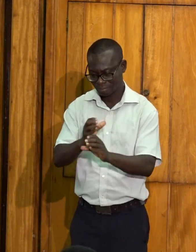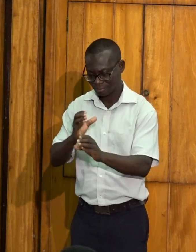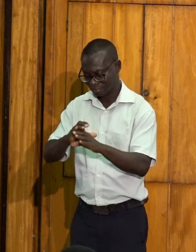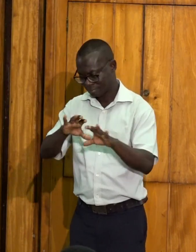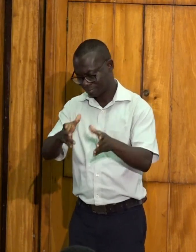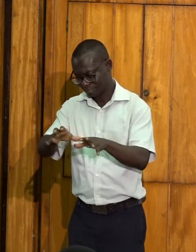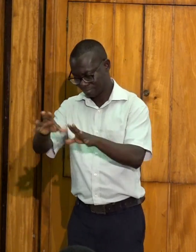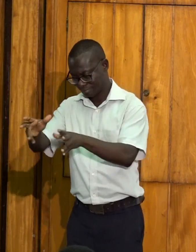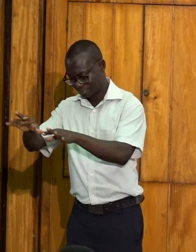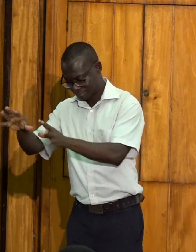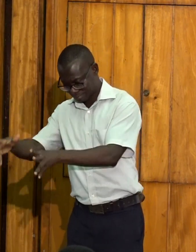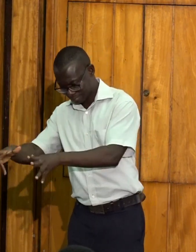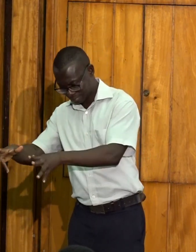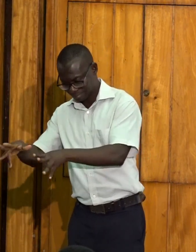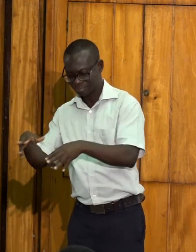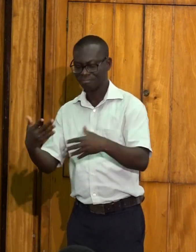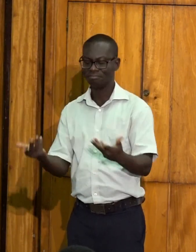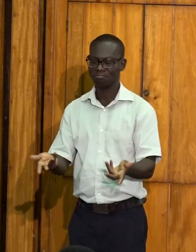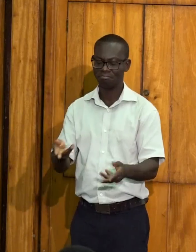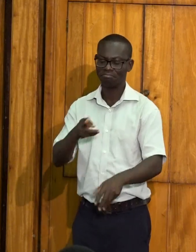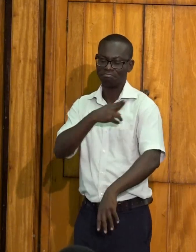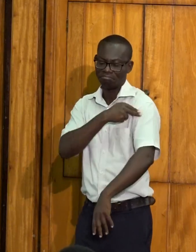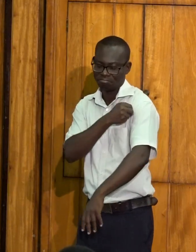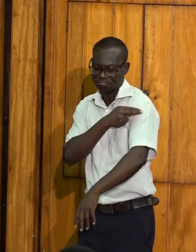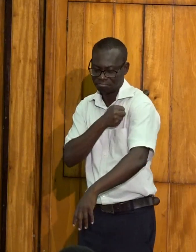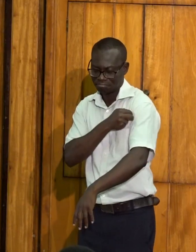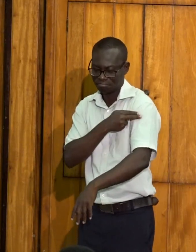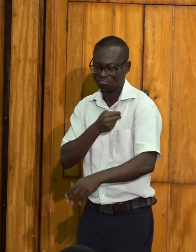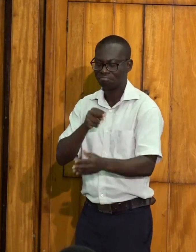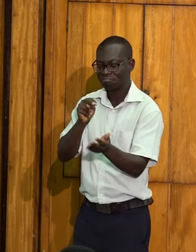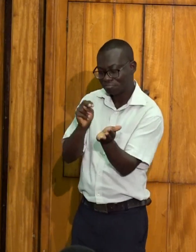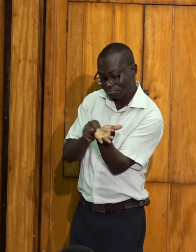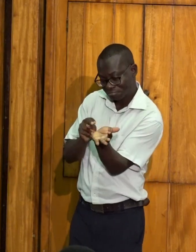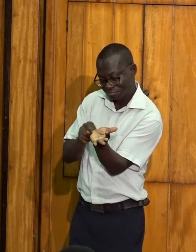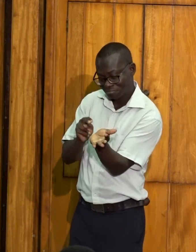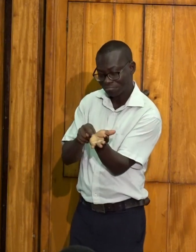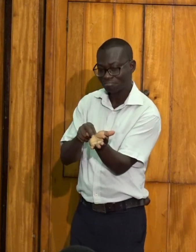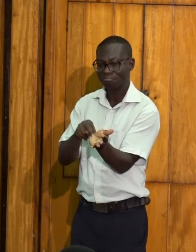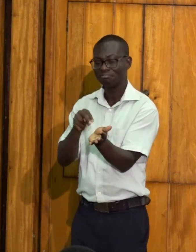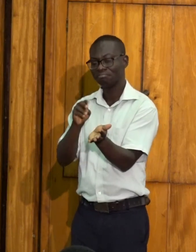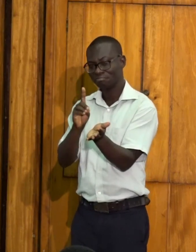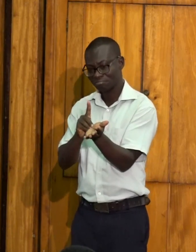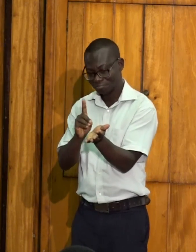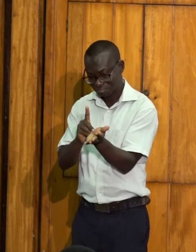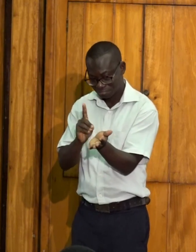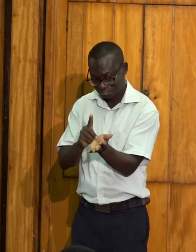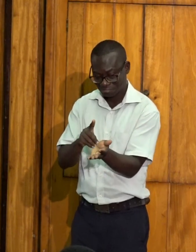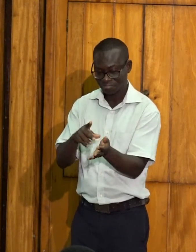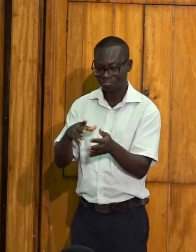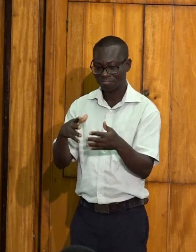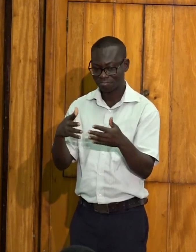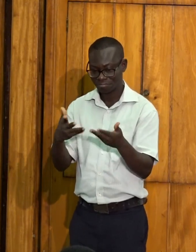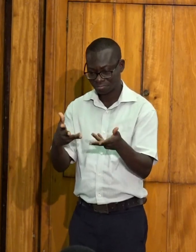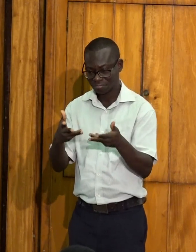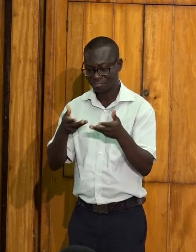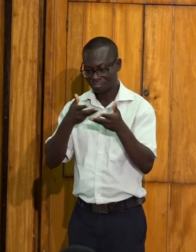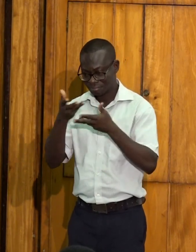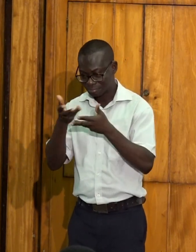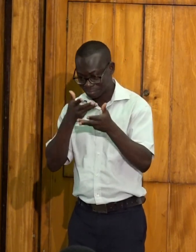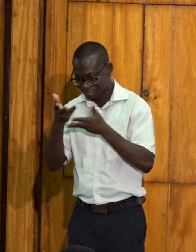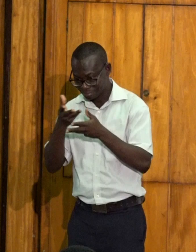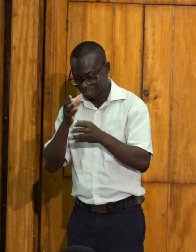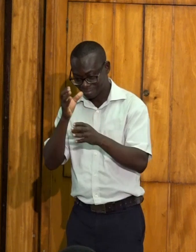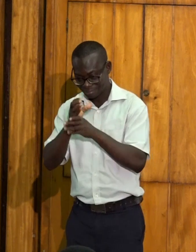talking to health facility staff, not only nurses, but also those at reception, speaking to